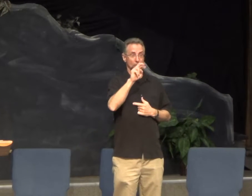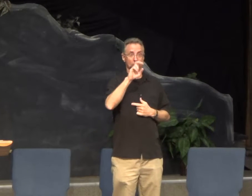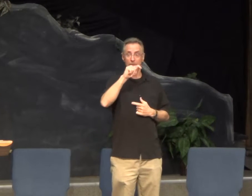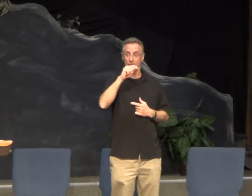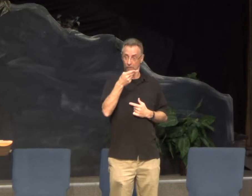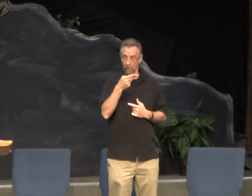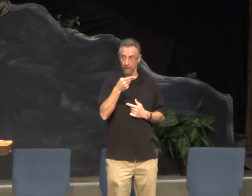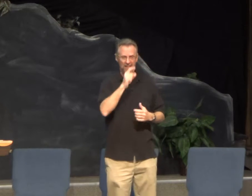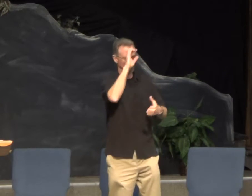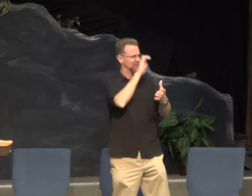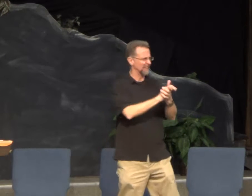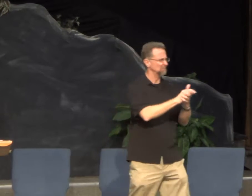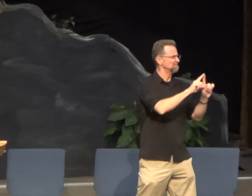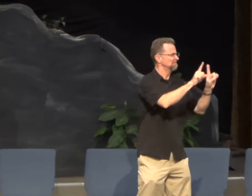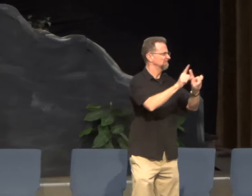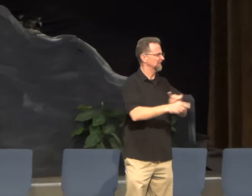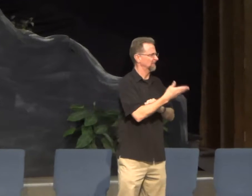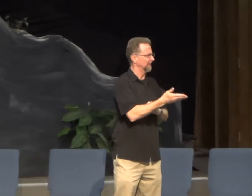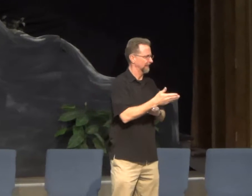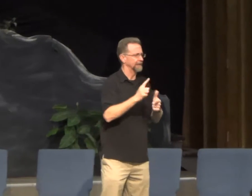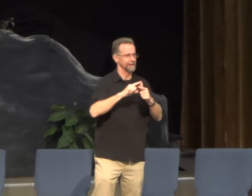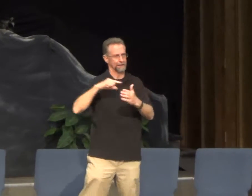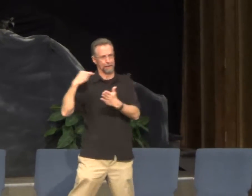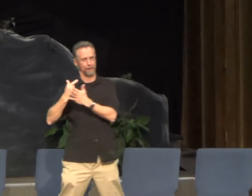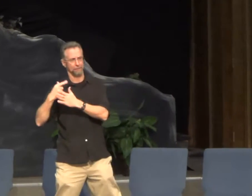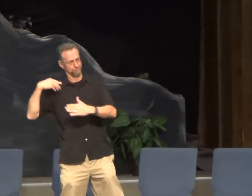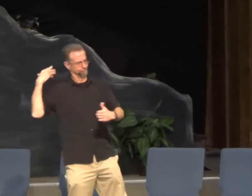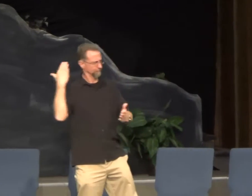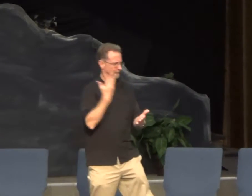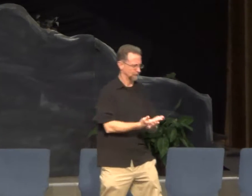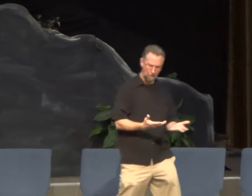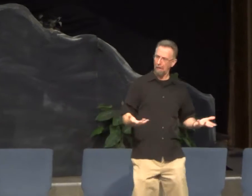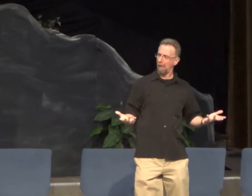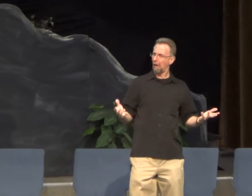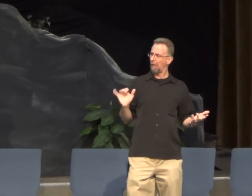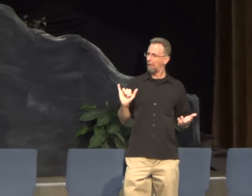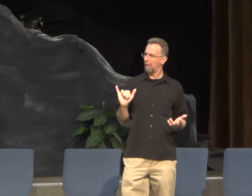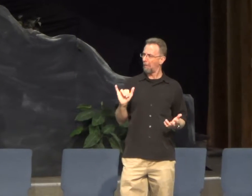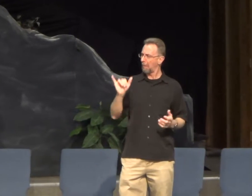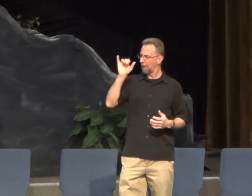And the people there in the city of Corinth, they believed many different things. And Paul